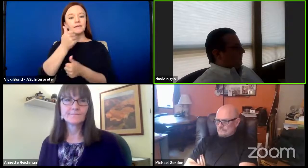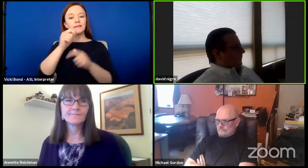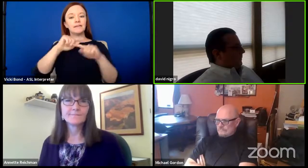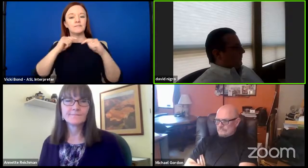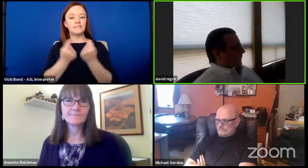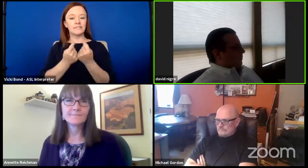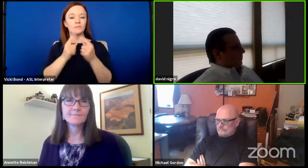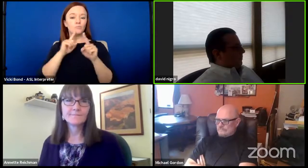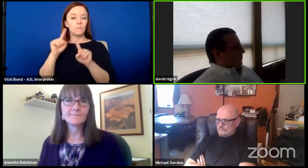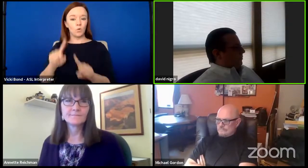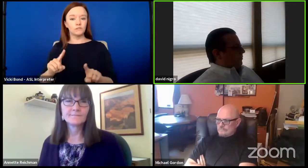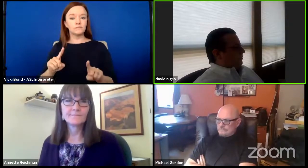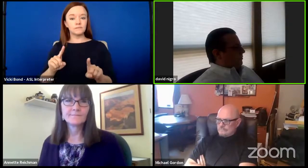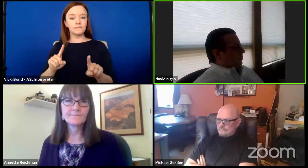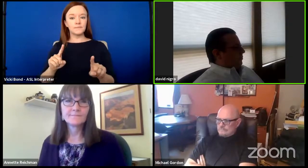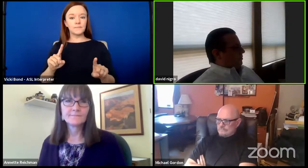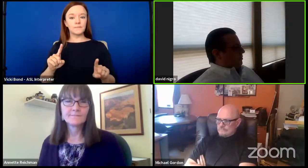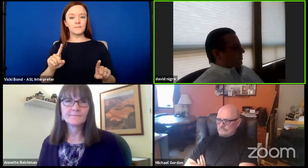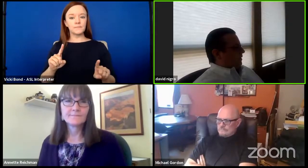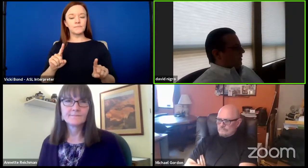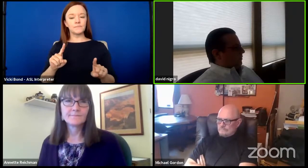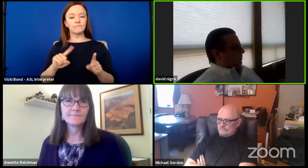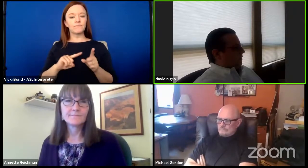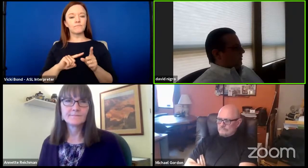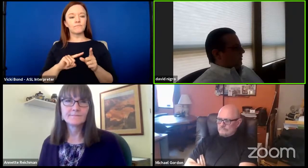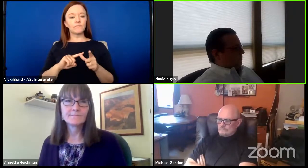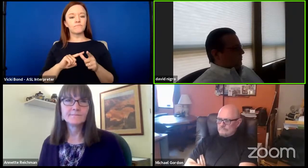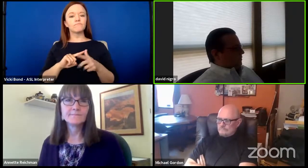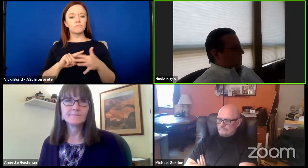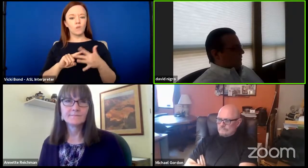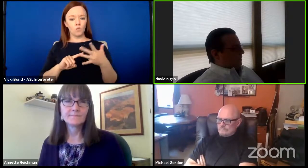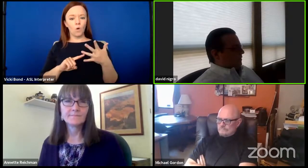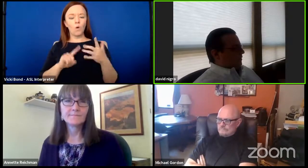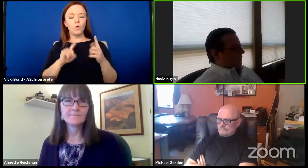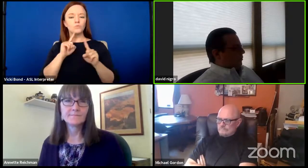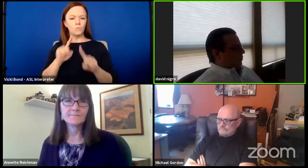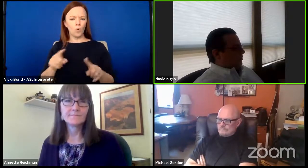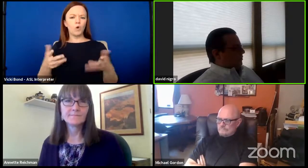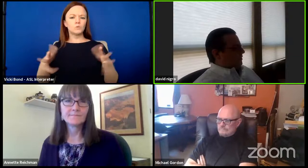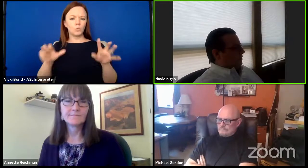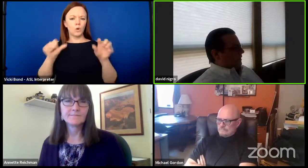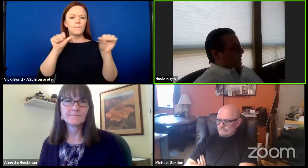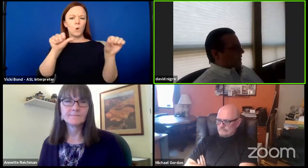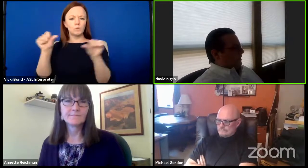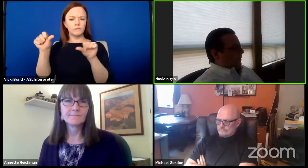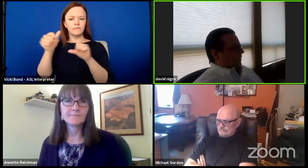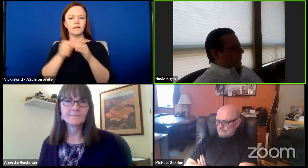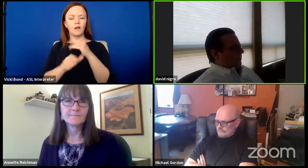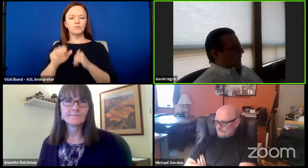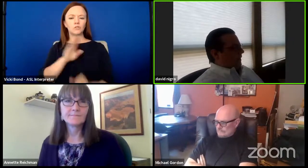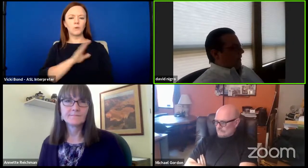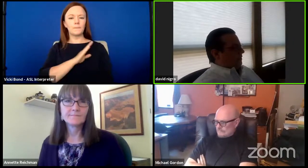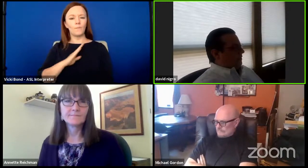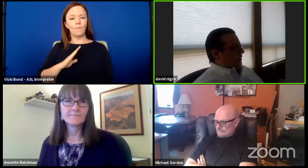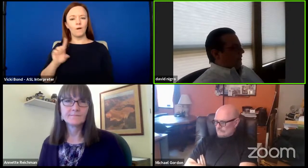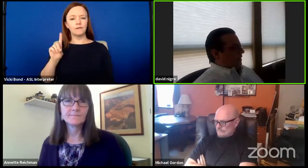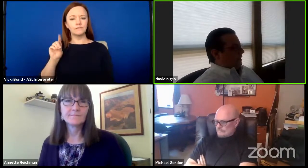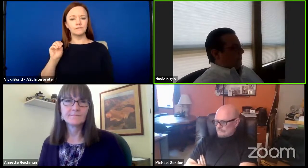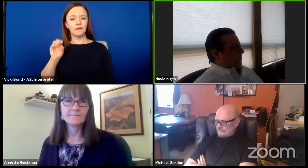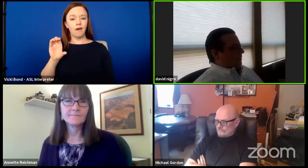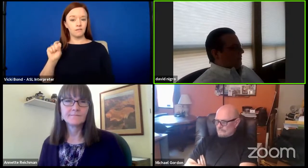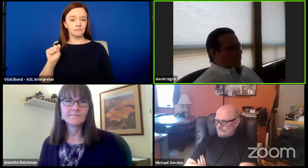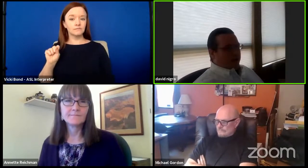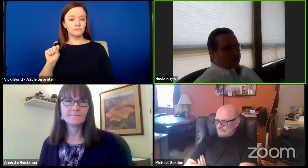reports. Those reports were posted on board docs. At this